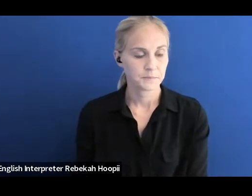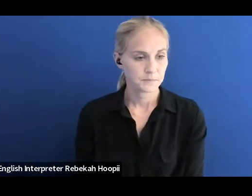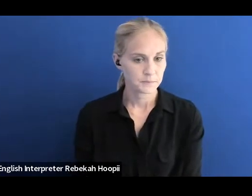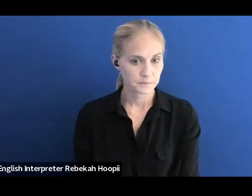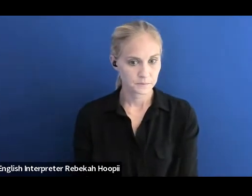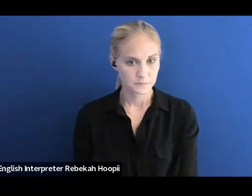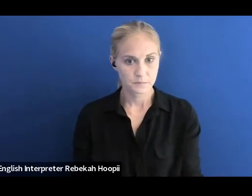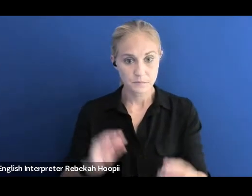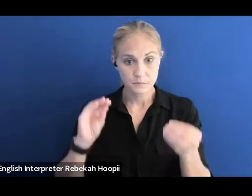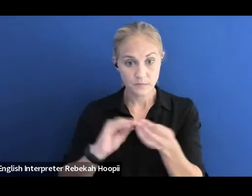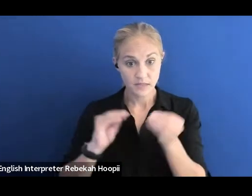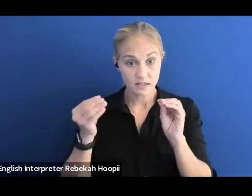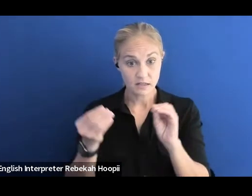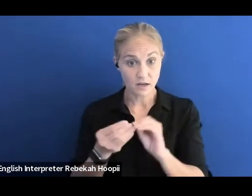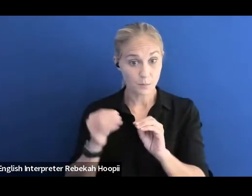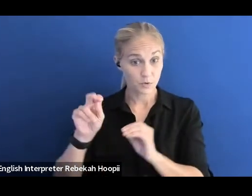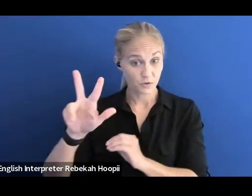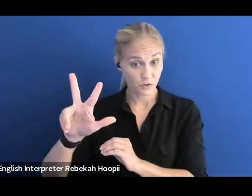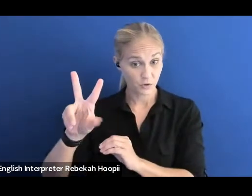Door number 33.